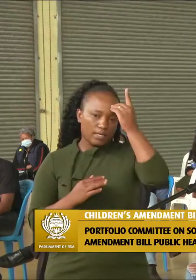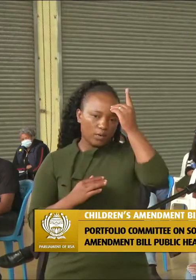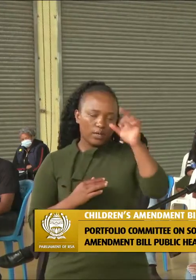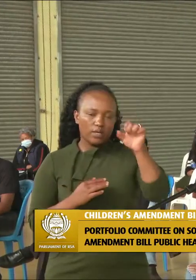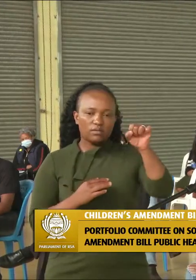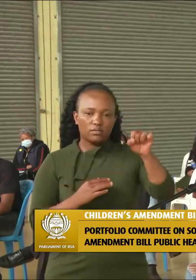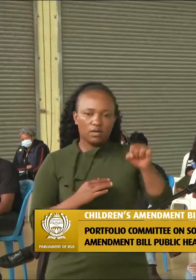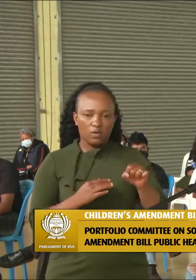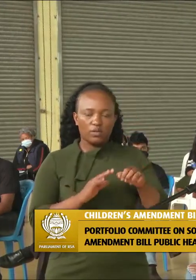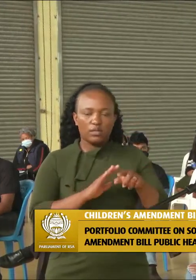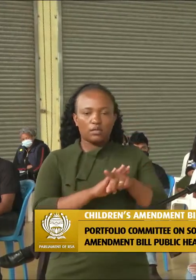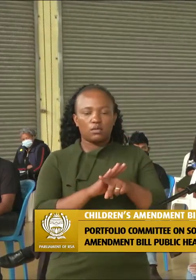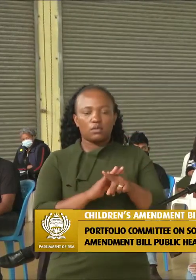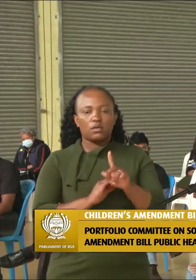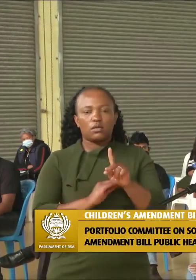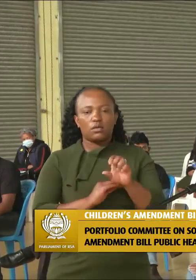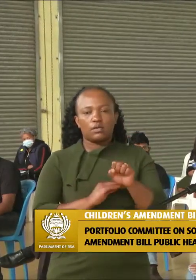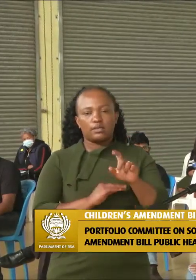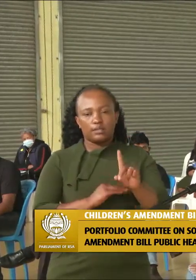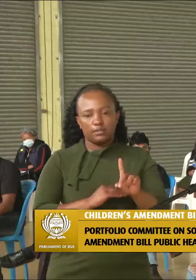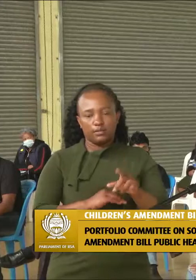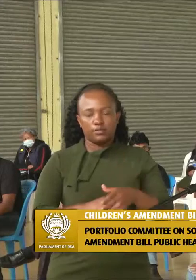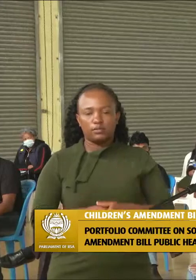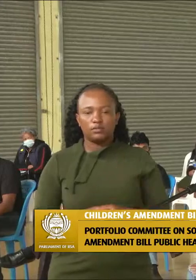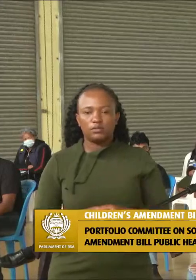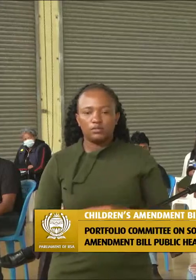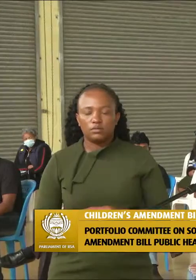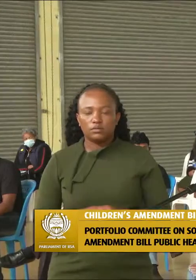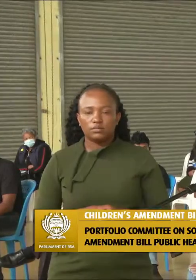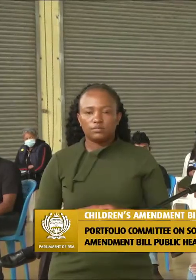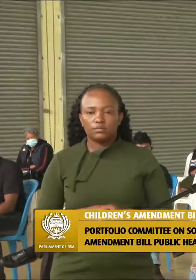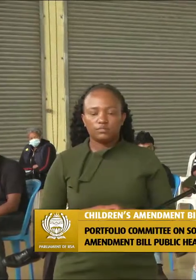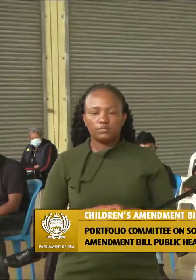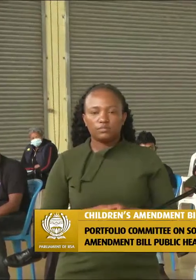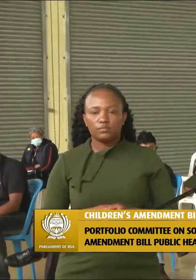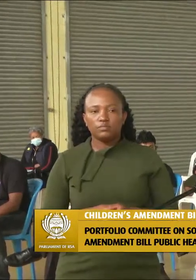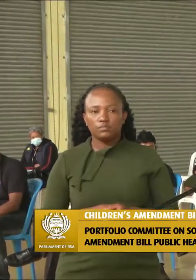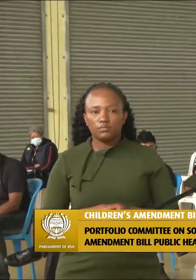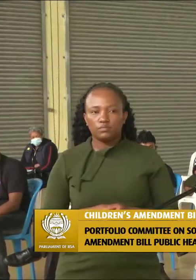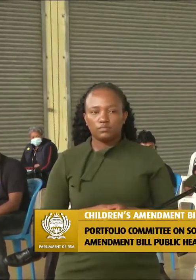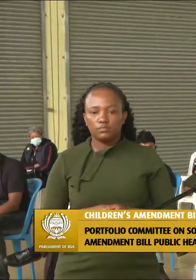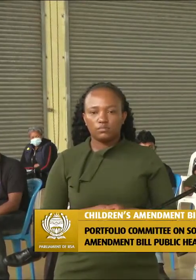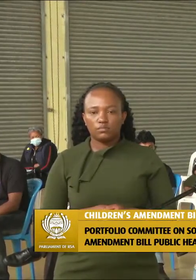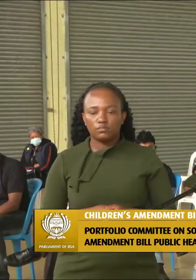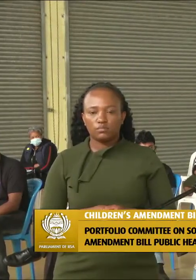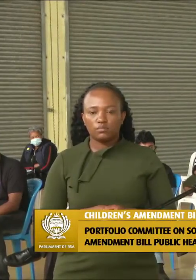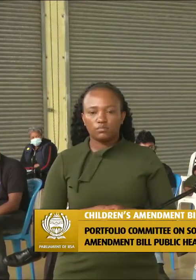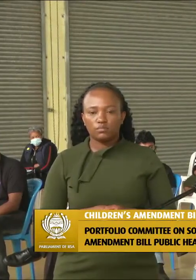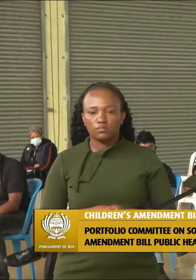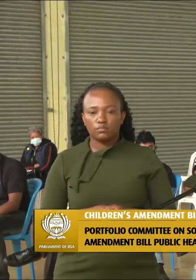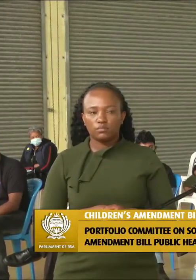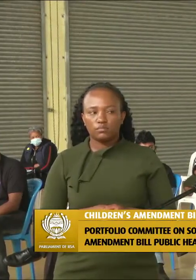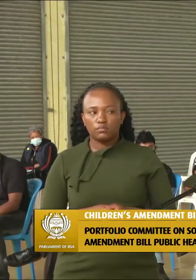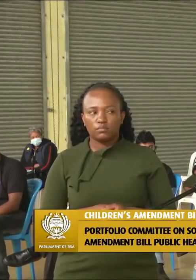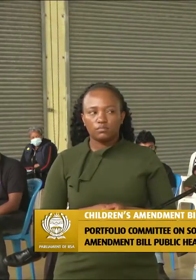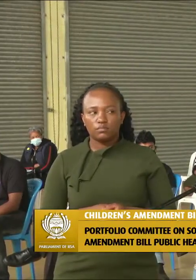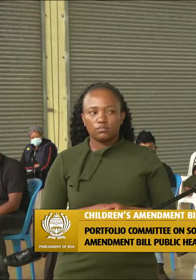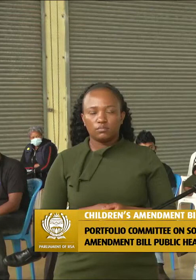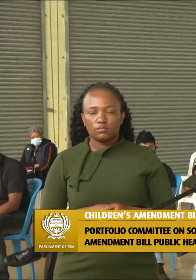District Social Development. Ngibingelele bonke igama lami nguNombulelo Gebashe